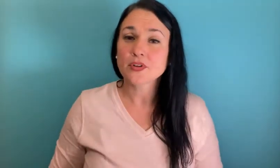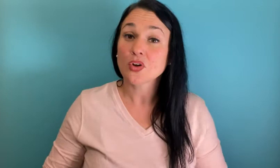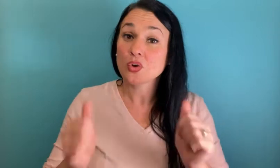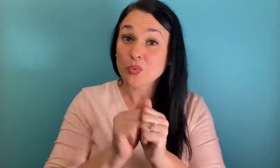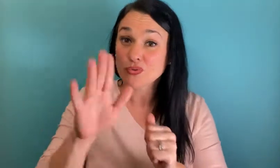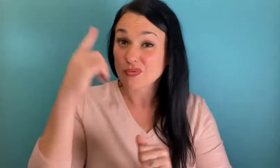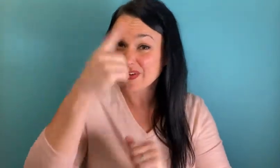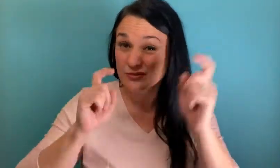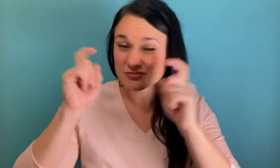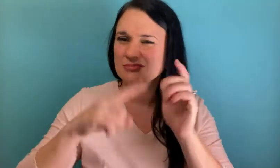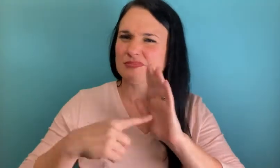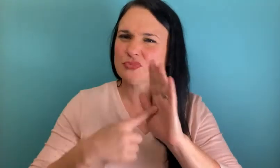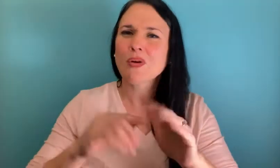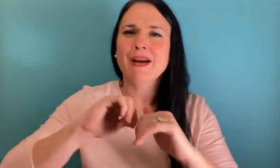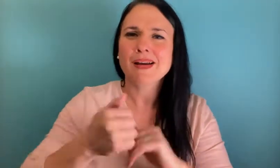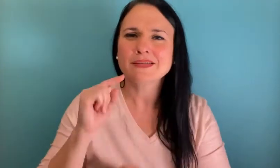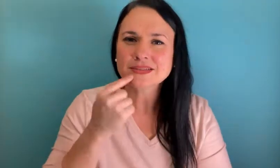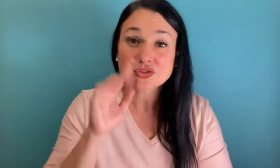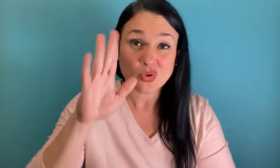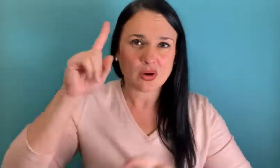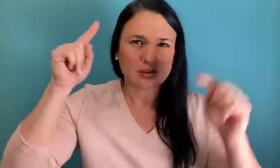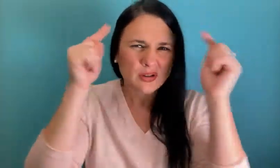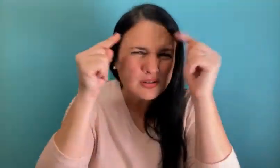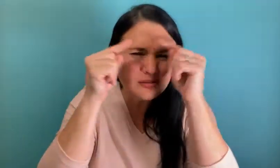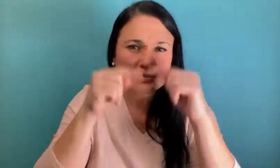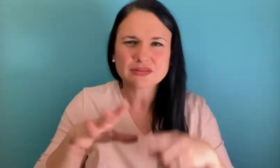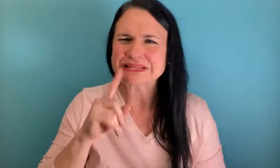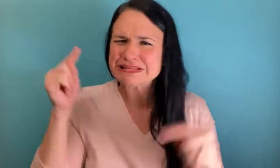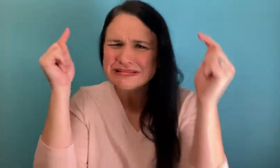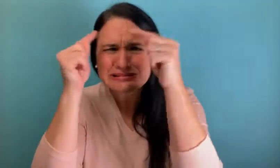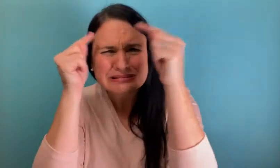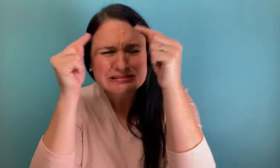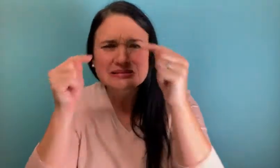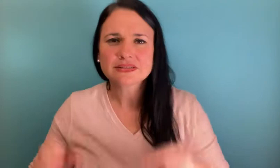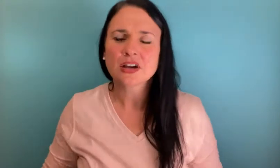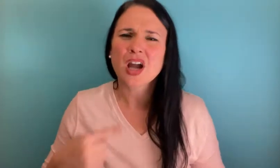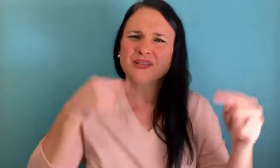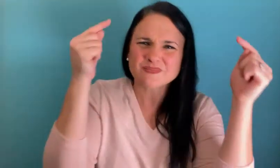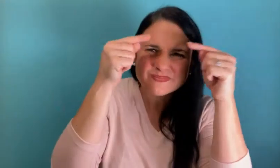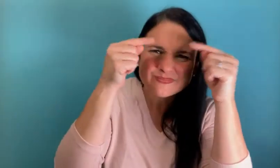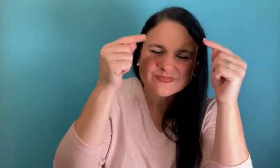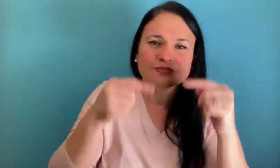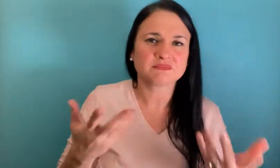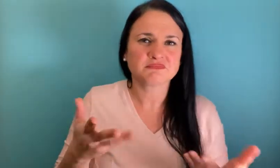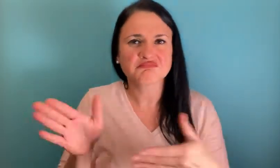Now your facial expressions on this show how serious your headache is. Is it headache or is it just a headache? You